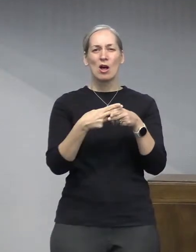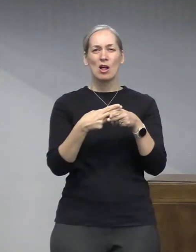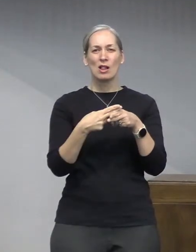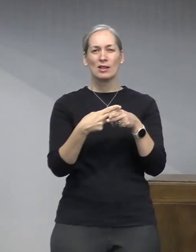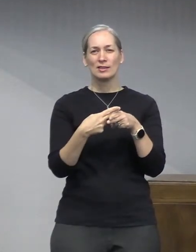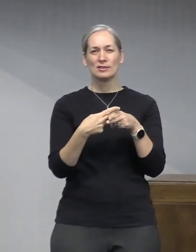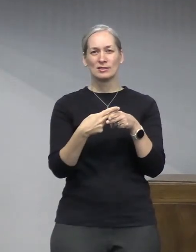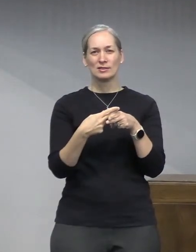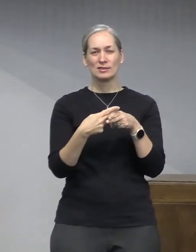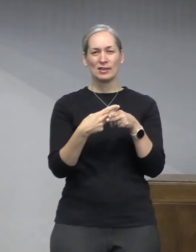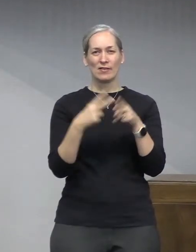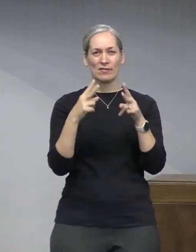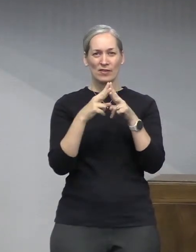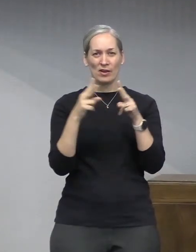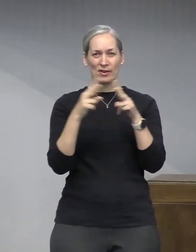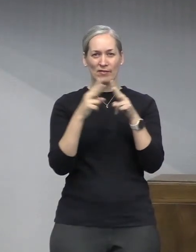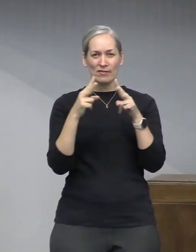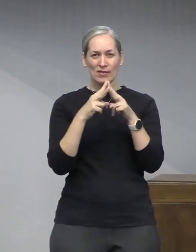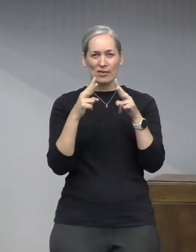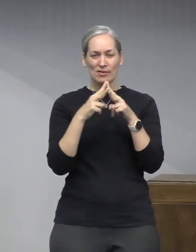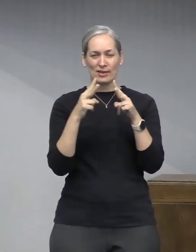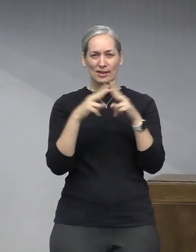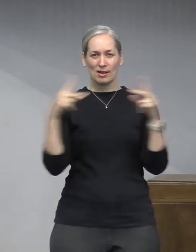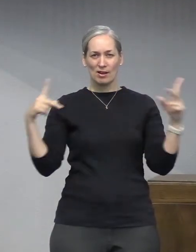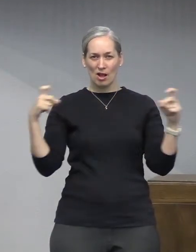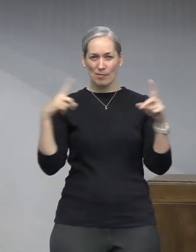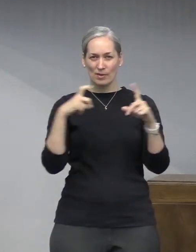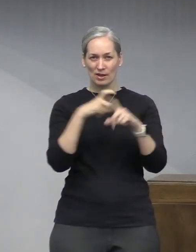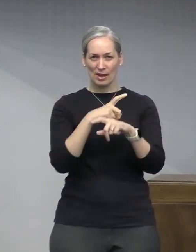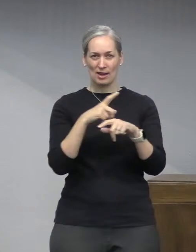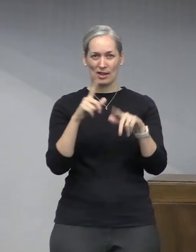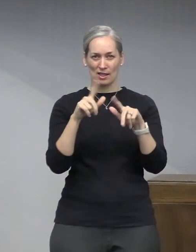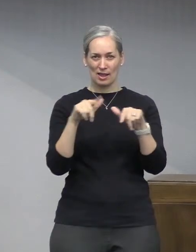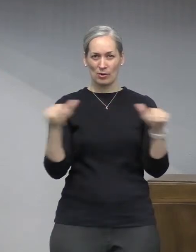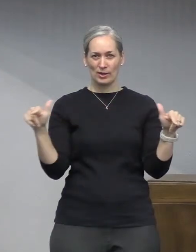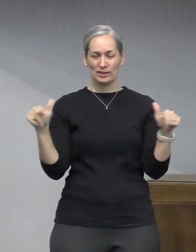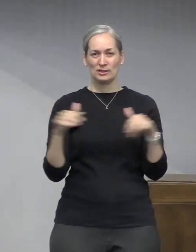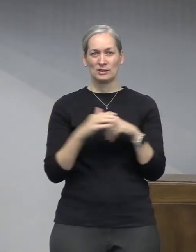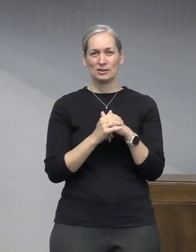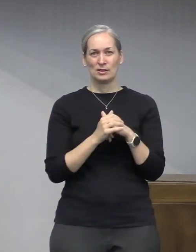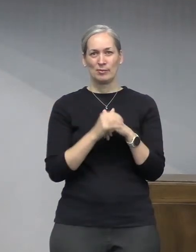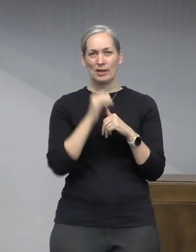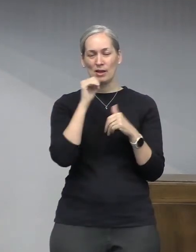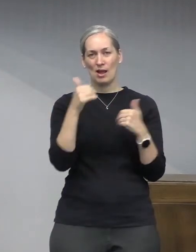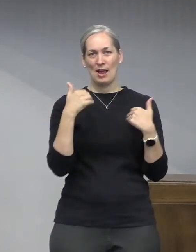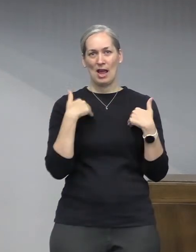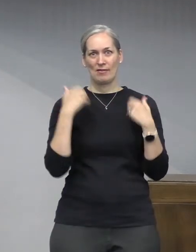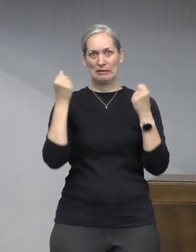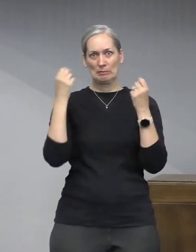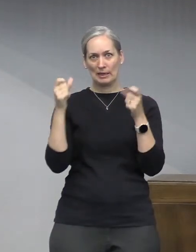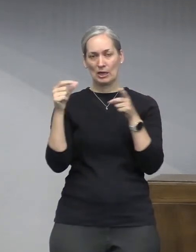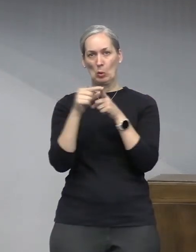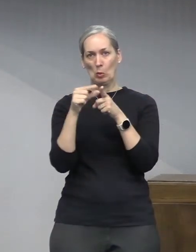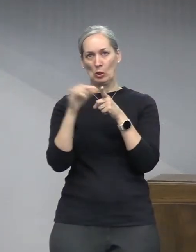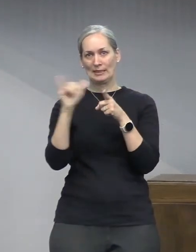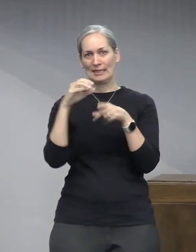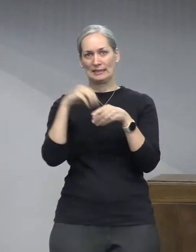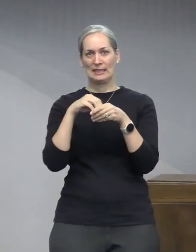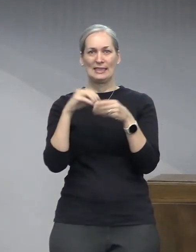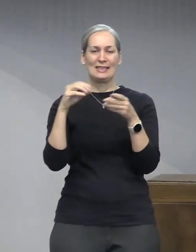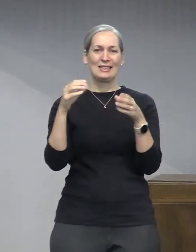compact language. In other words, it does not have as many words as we do in English. For